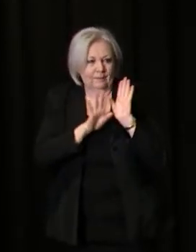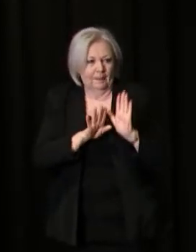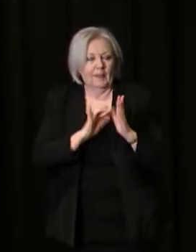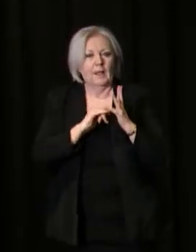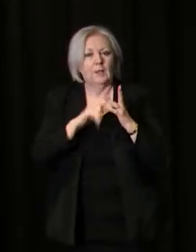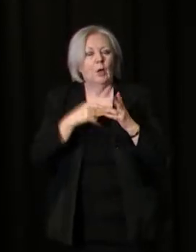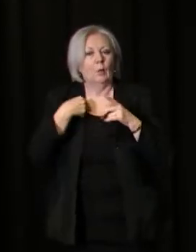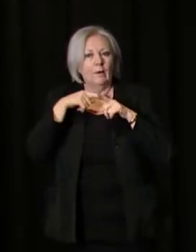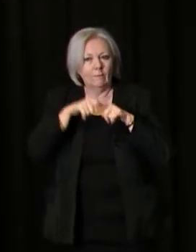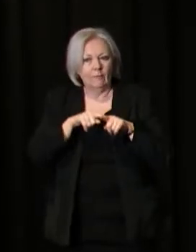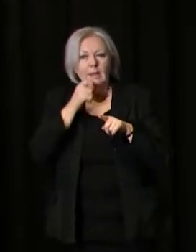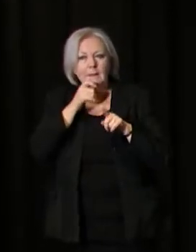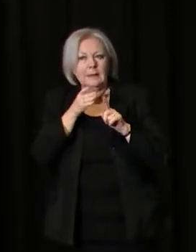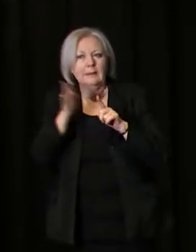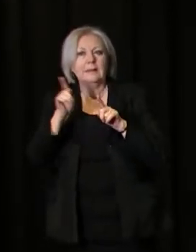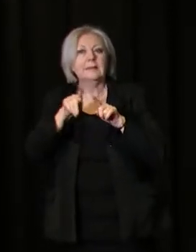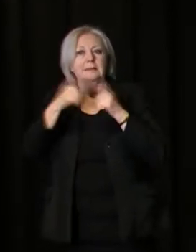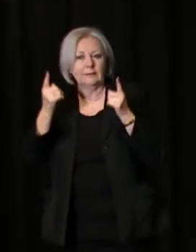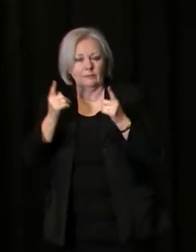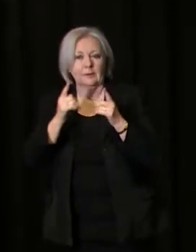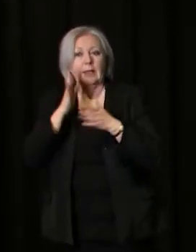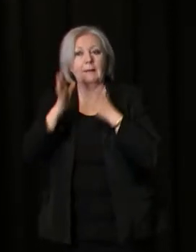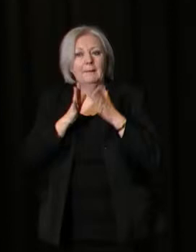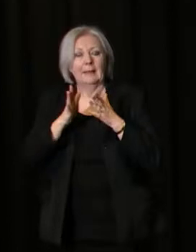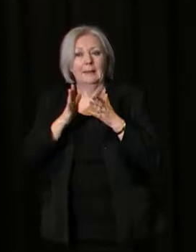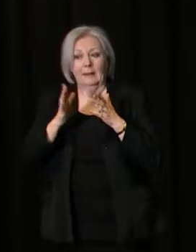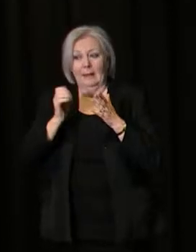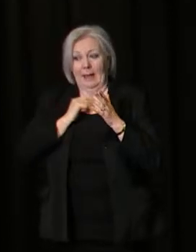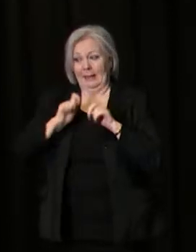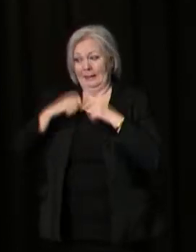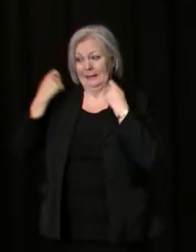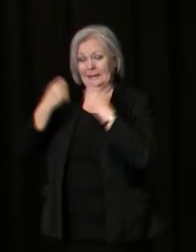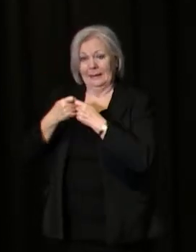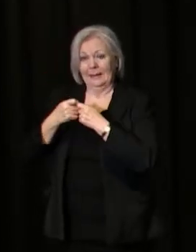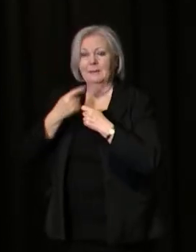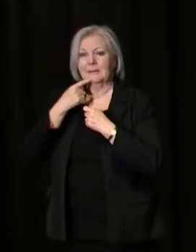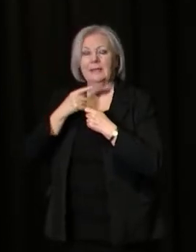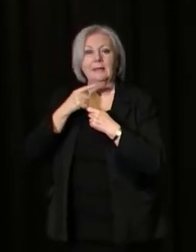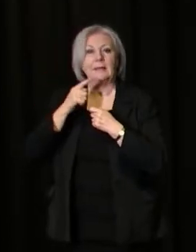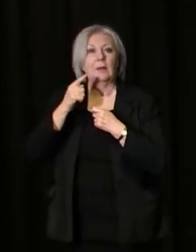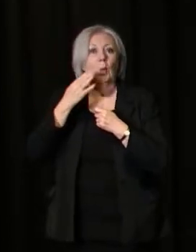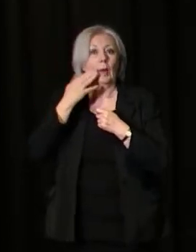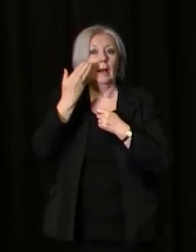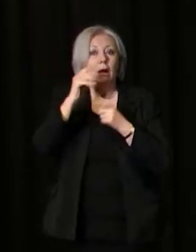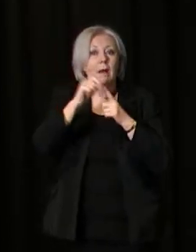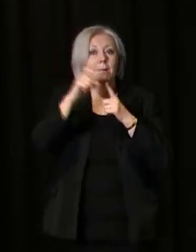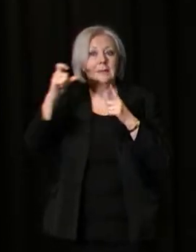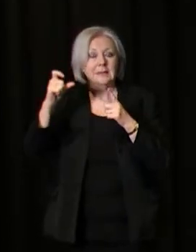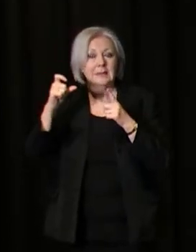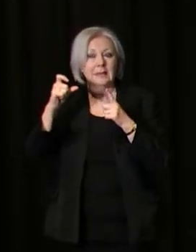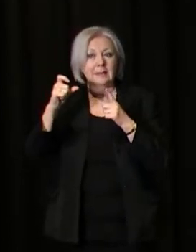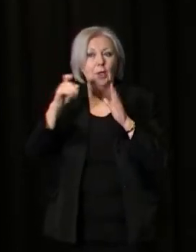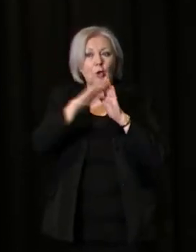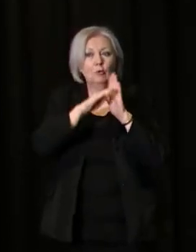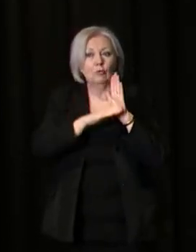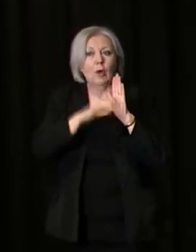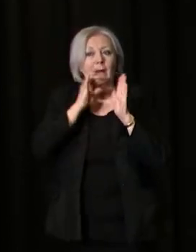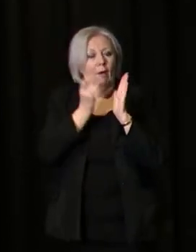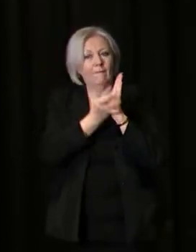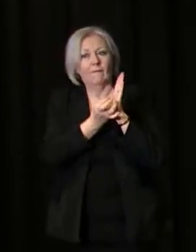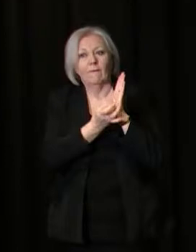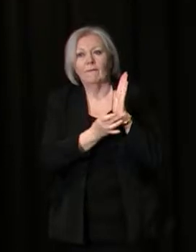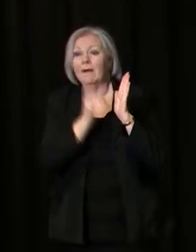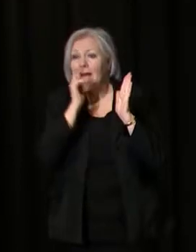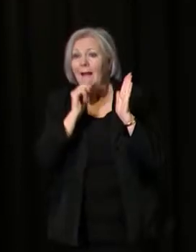that basis that our public health team is confident around the 90% settings and the fact that just about all the rules go.